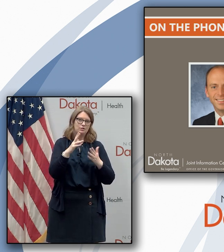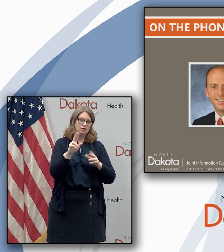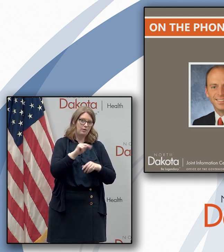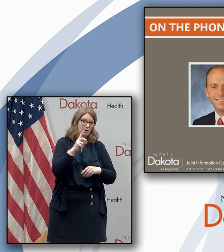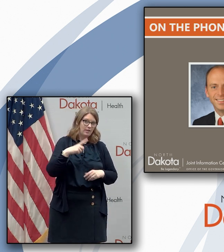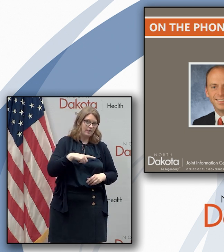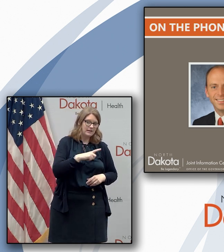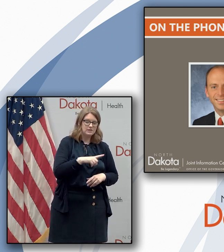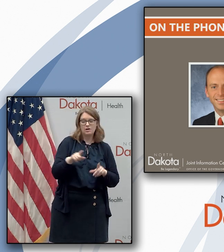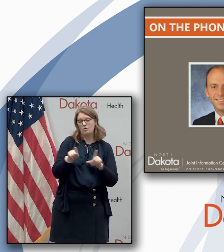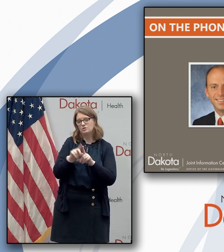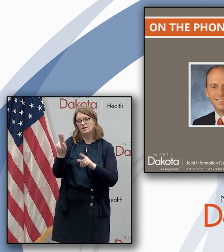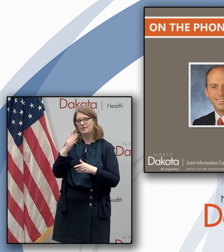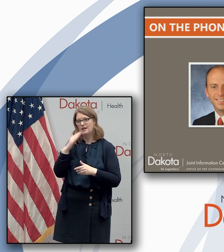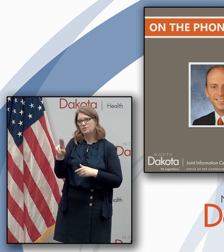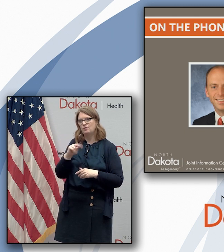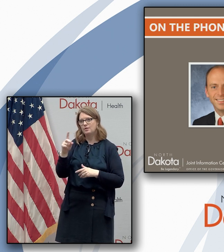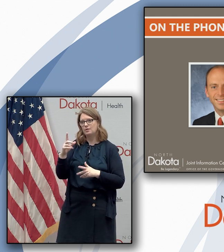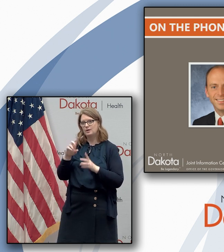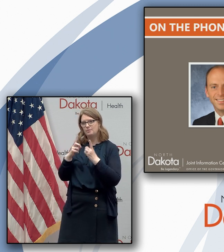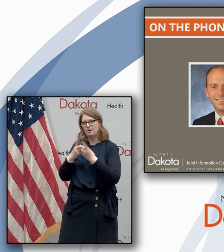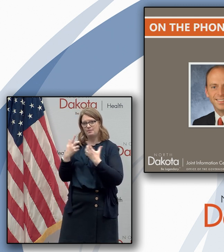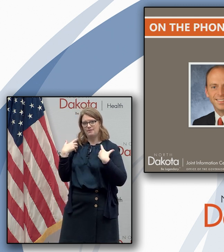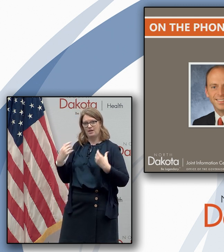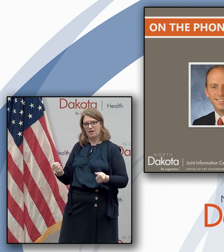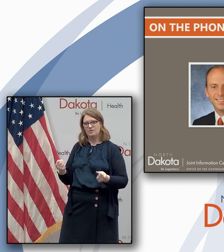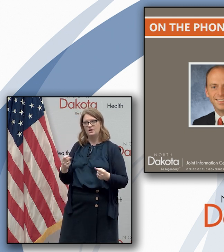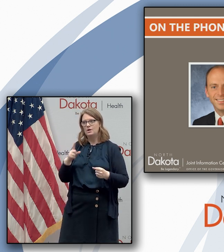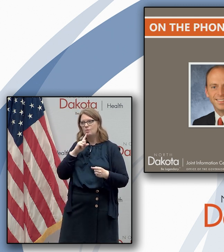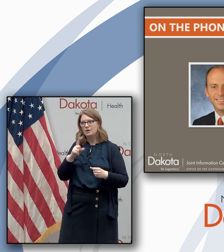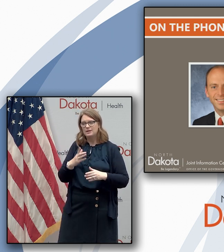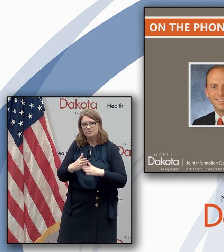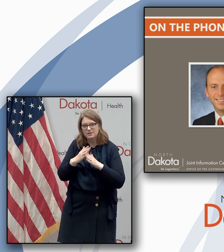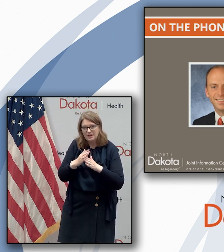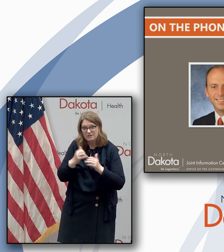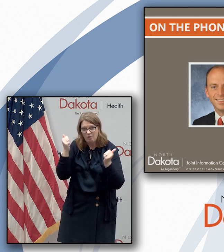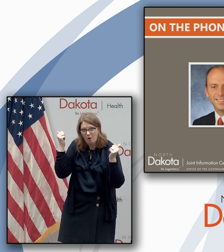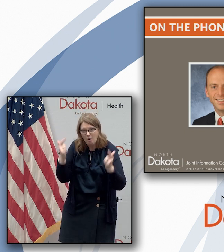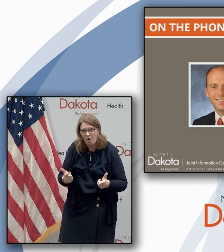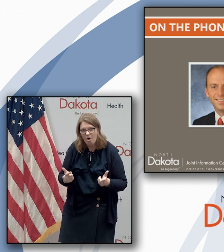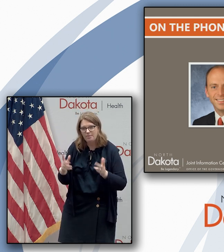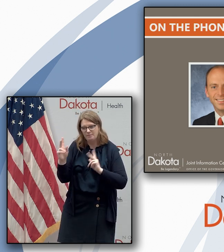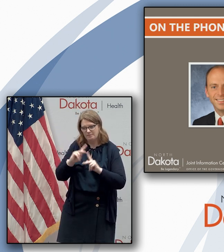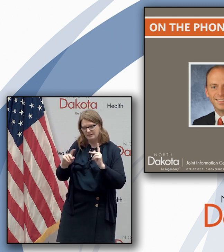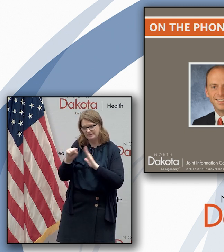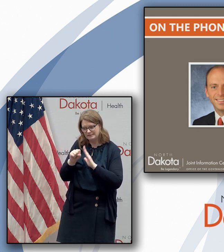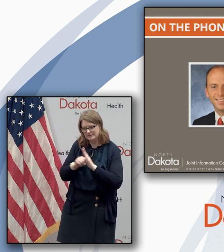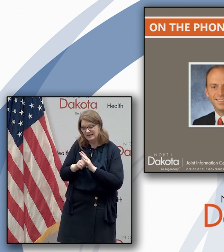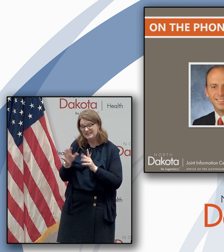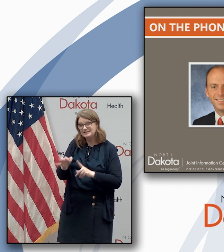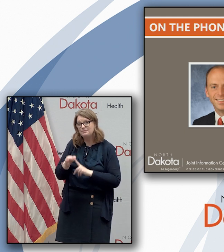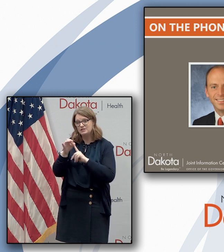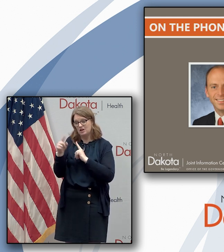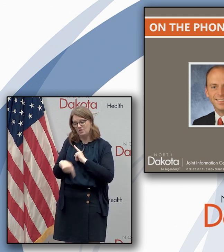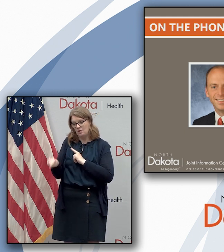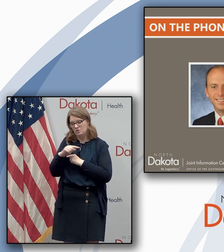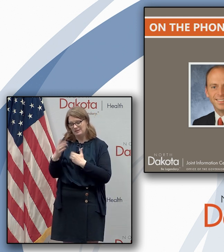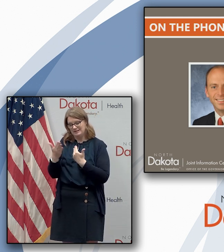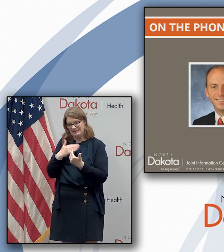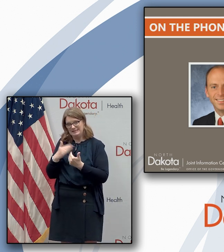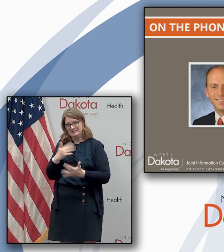North Dakota Department of Health for your support in protecting the most vulnerable residents of our state. Finally, today's